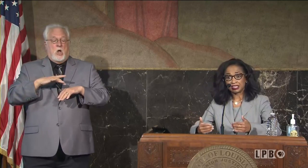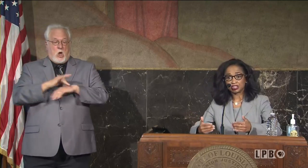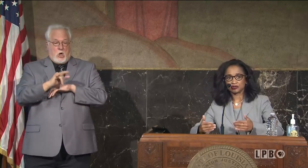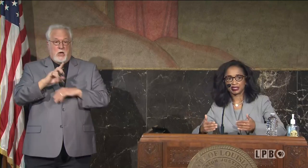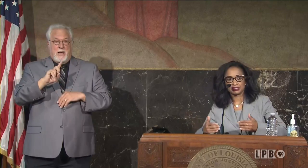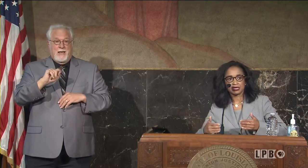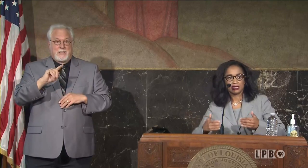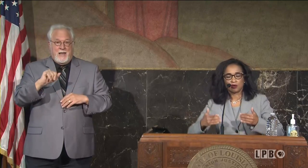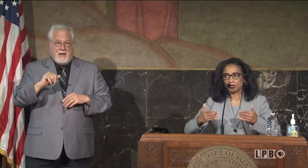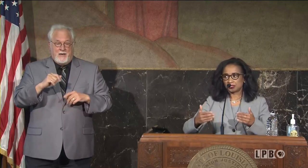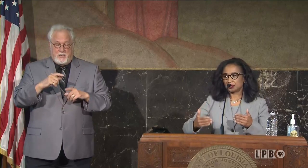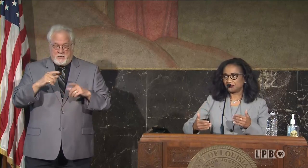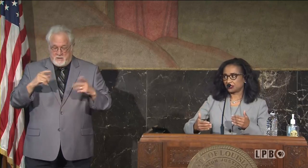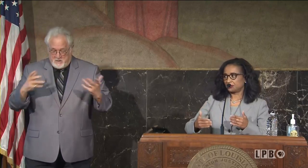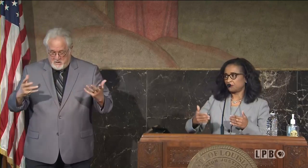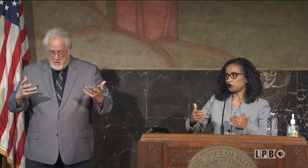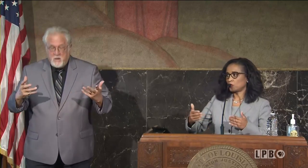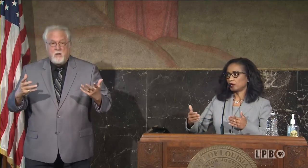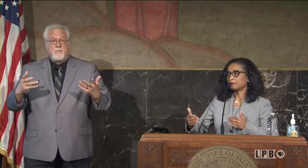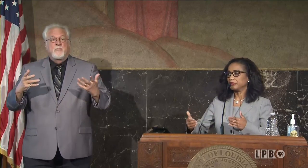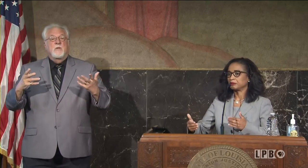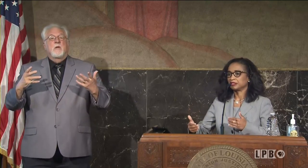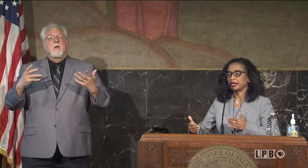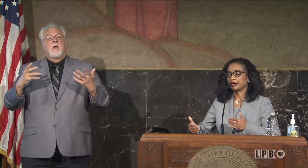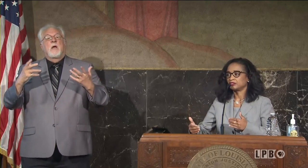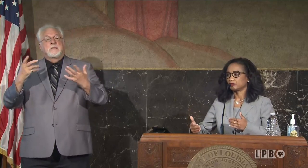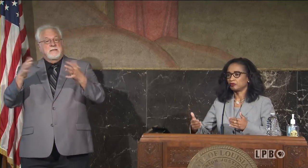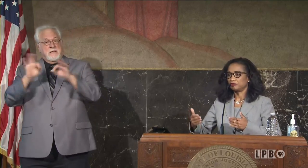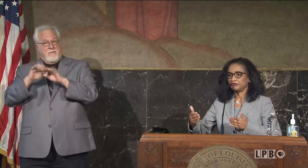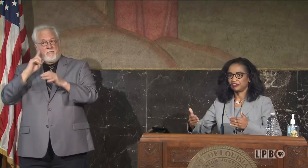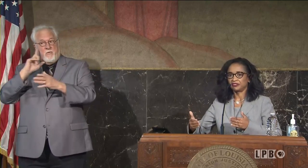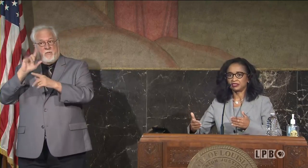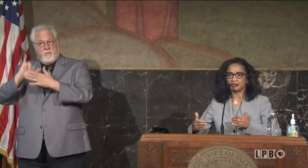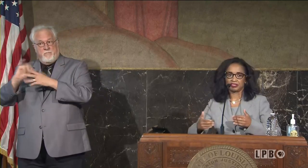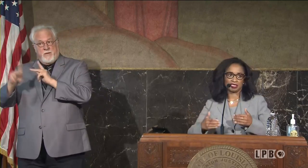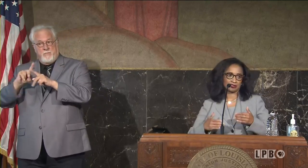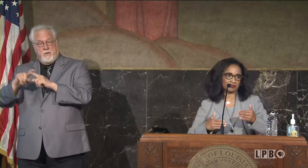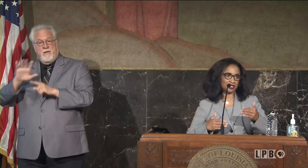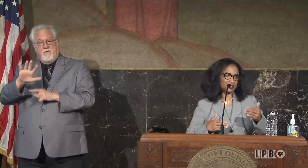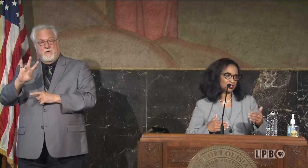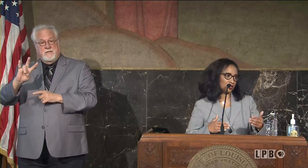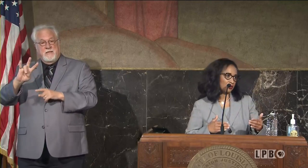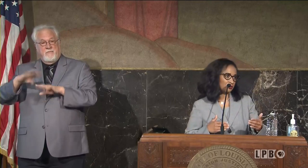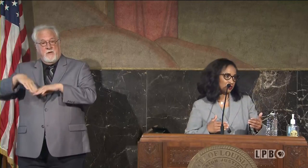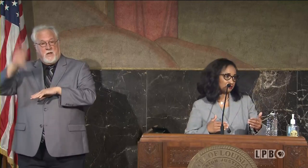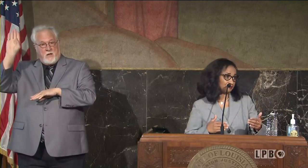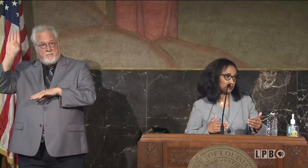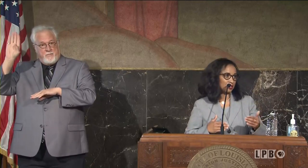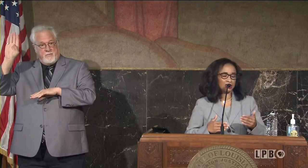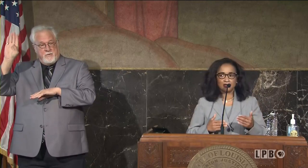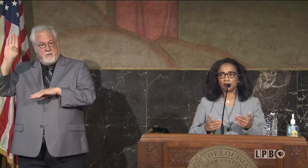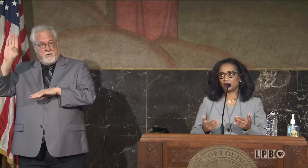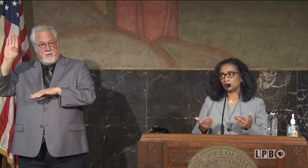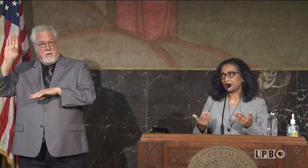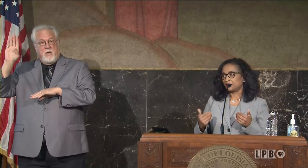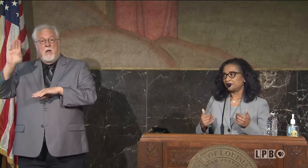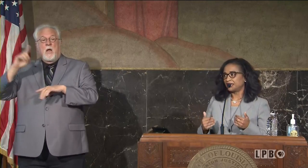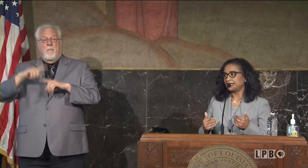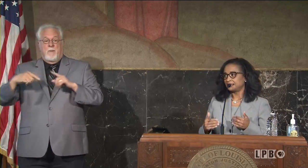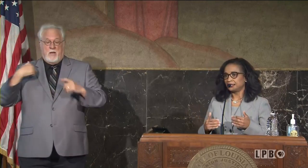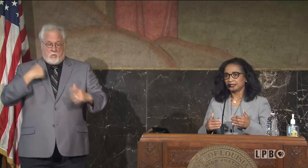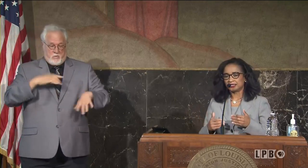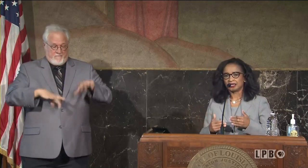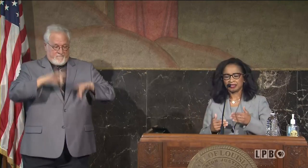other countries, was significant for our people in the age group 57 years of age and older. But what we